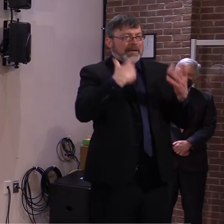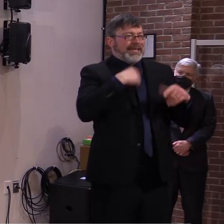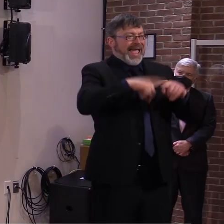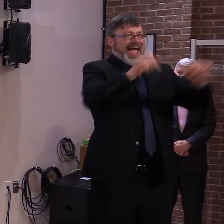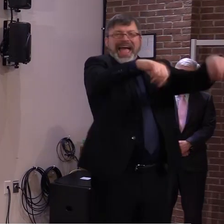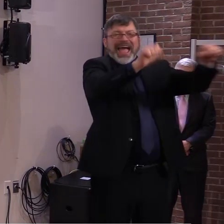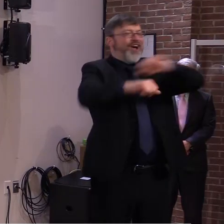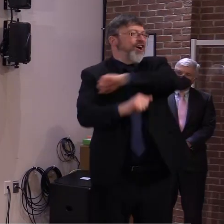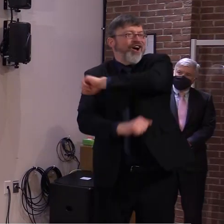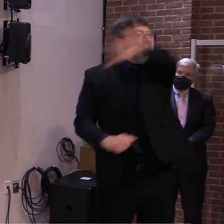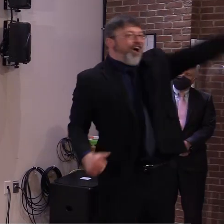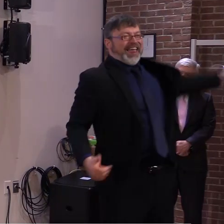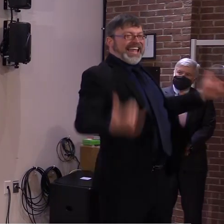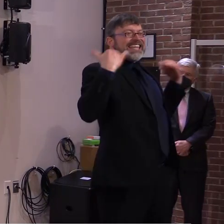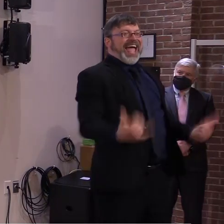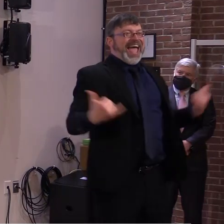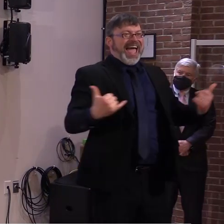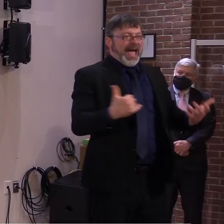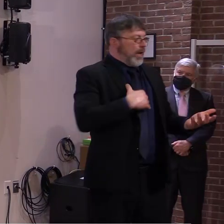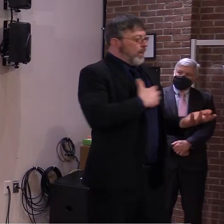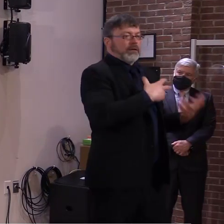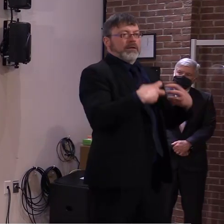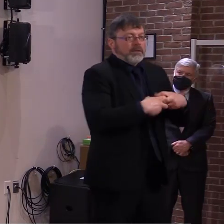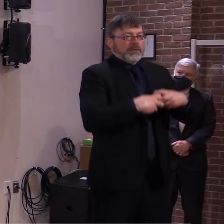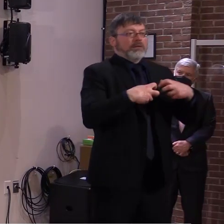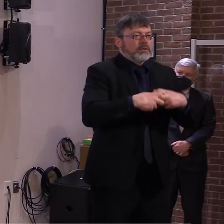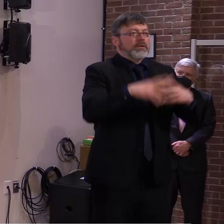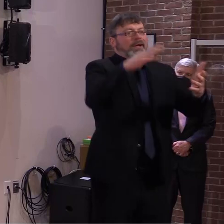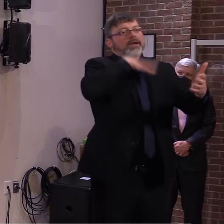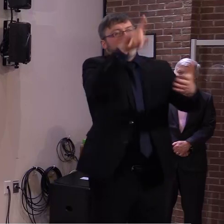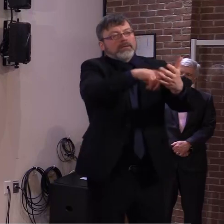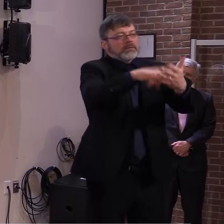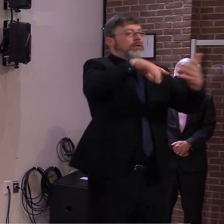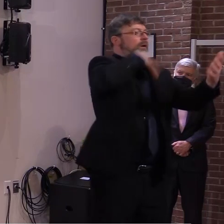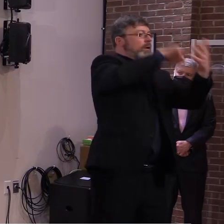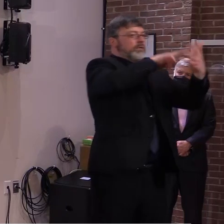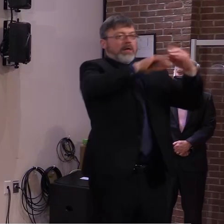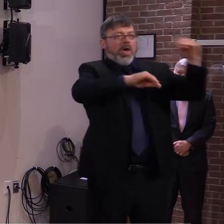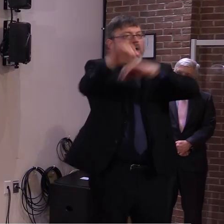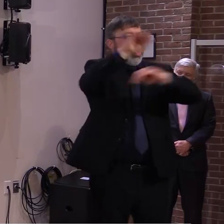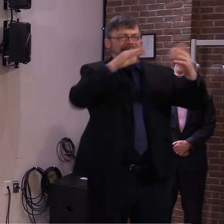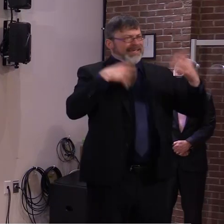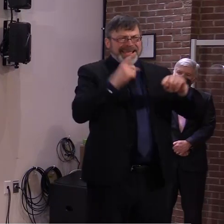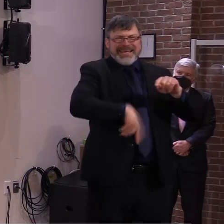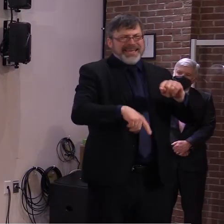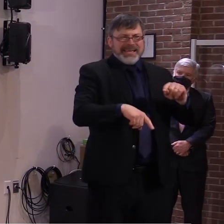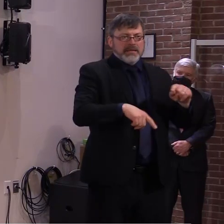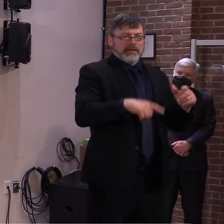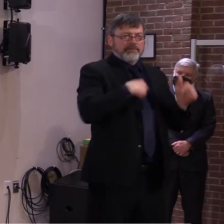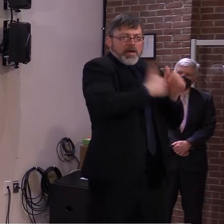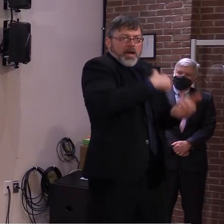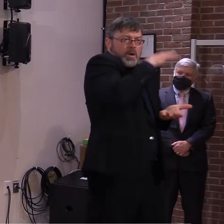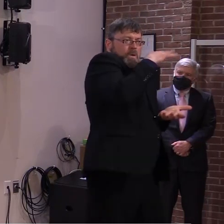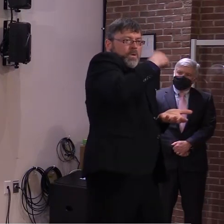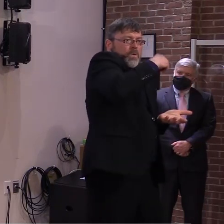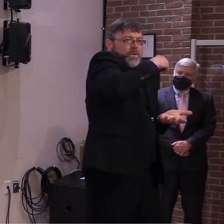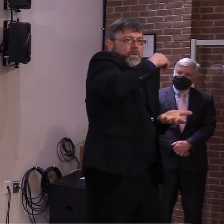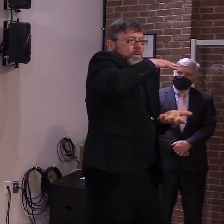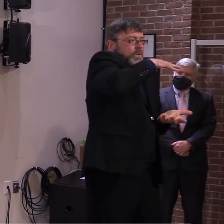we'll continue to do so, regardless of politics. We just want to do what's right. Dr. Levine, Dr.